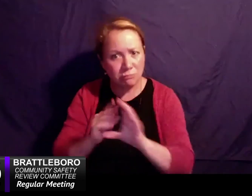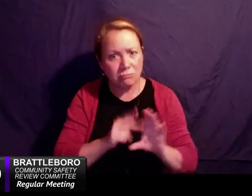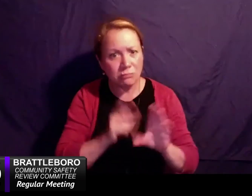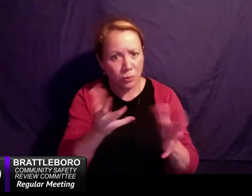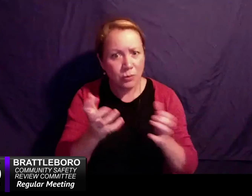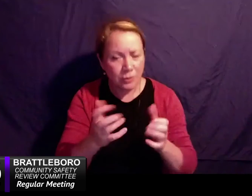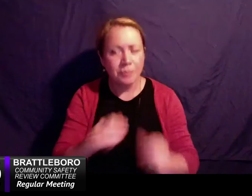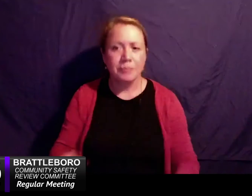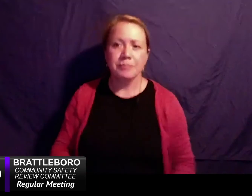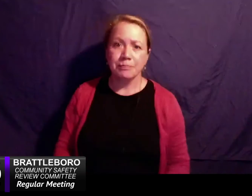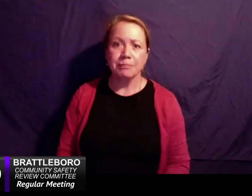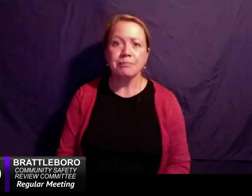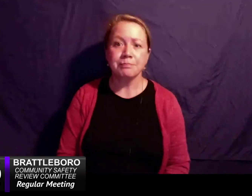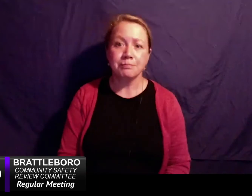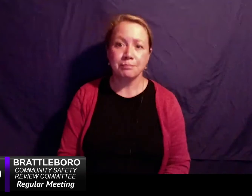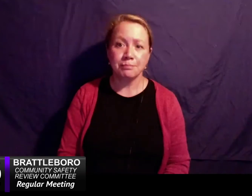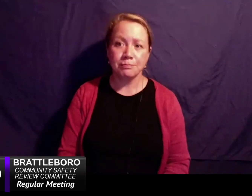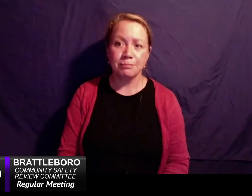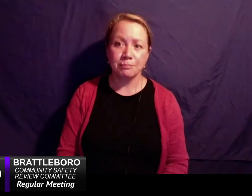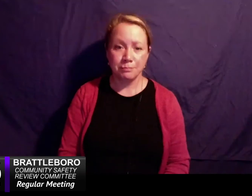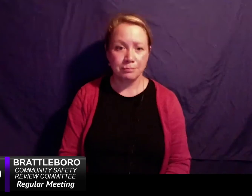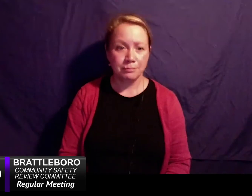Yeah.